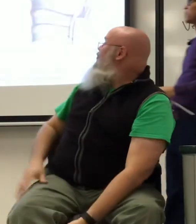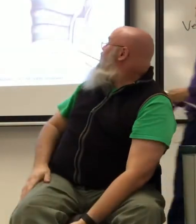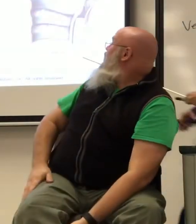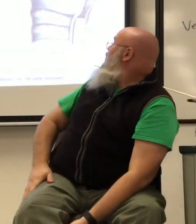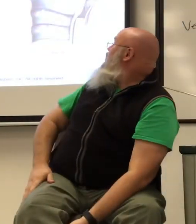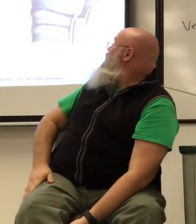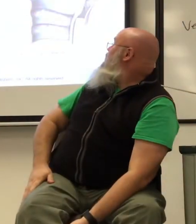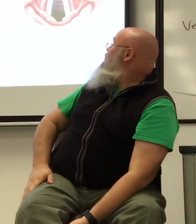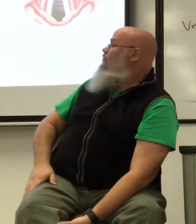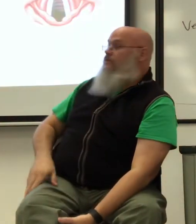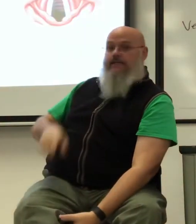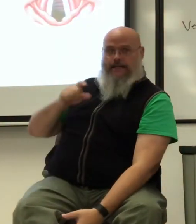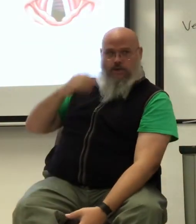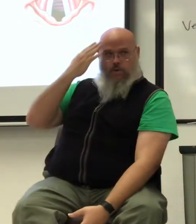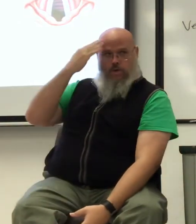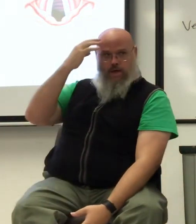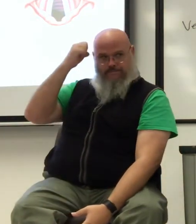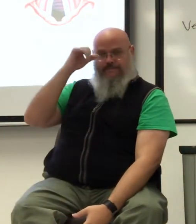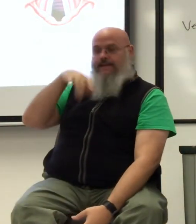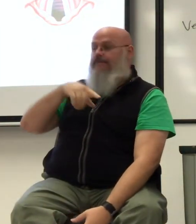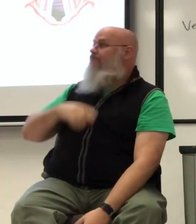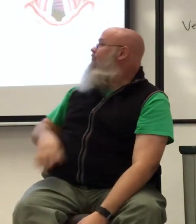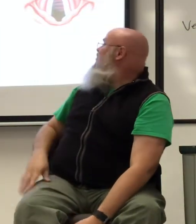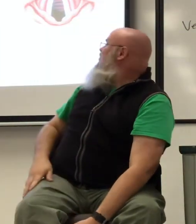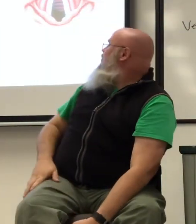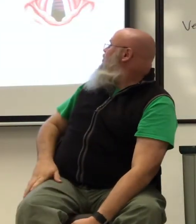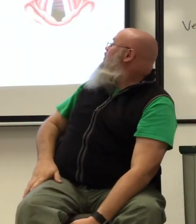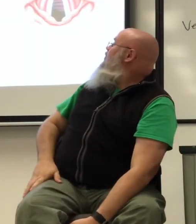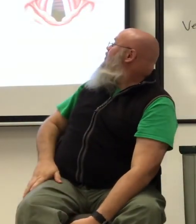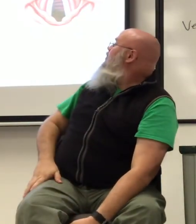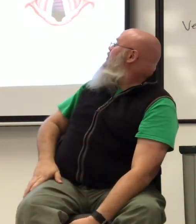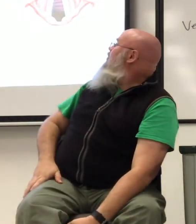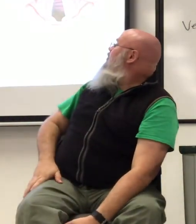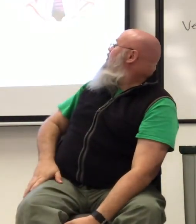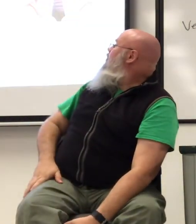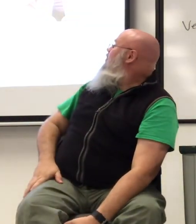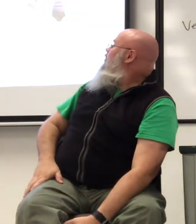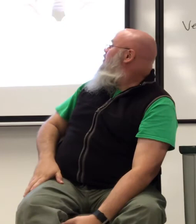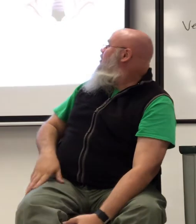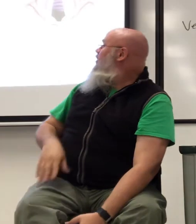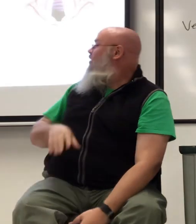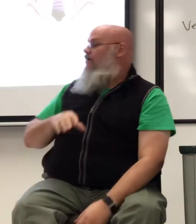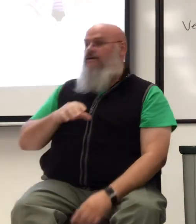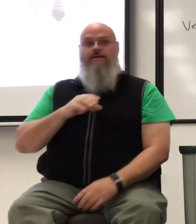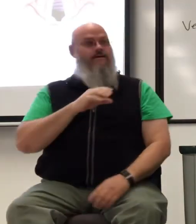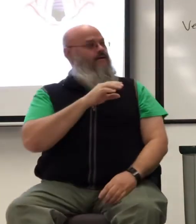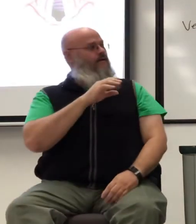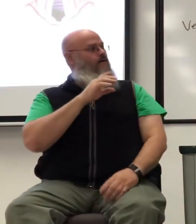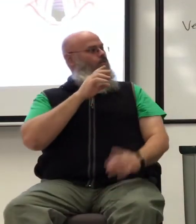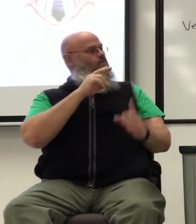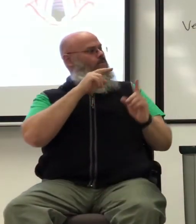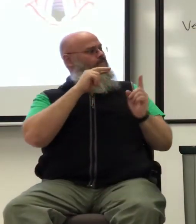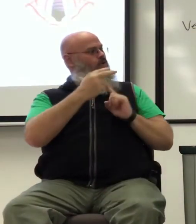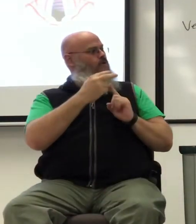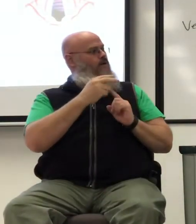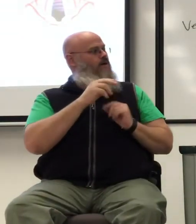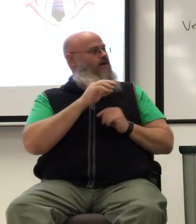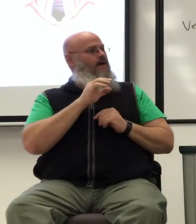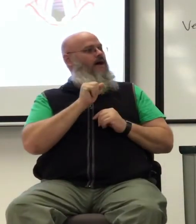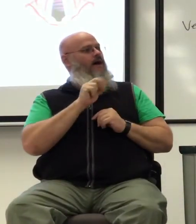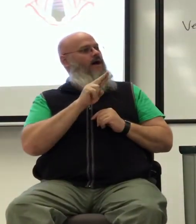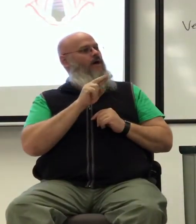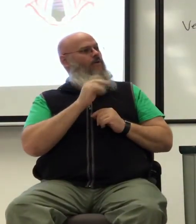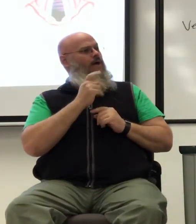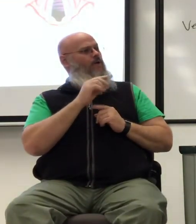Know that too. Here's a laryngoscope view. I've seen paramedic students intubate cadavers.